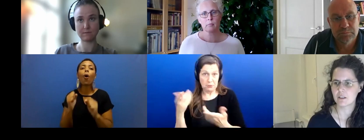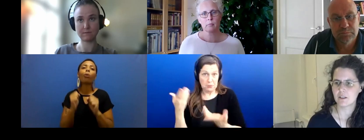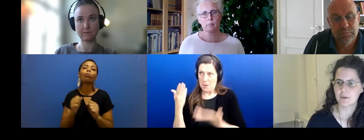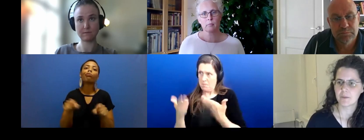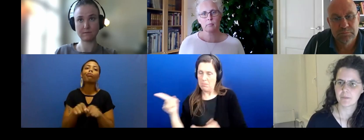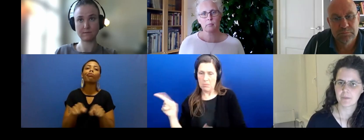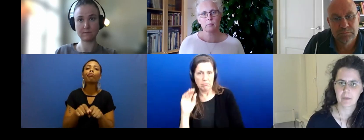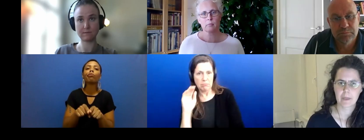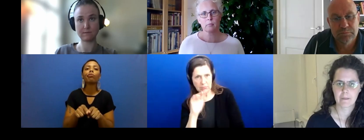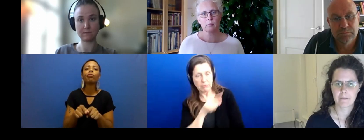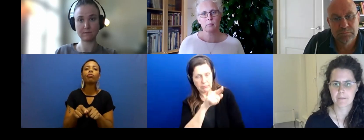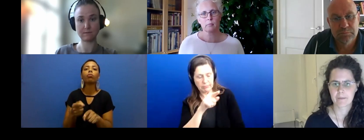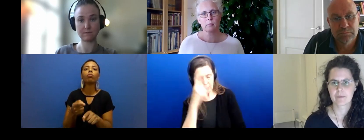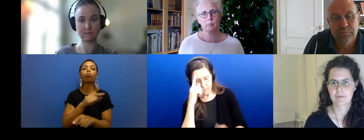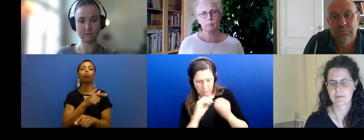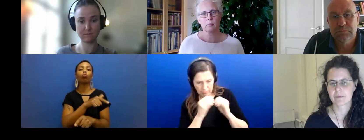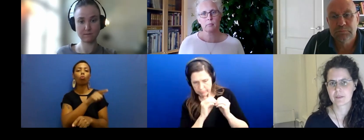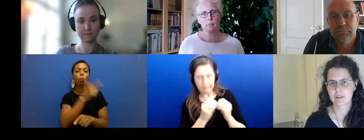needs?